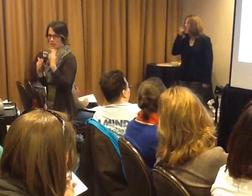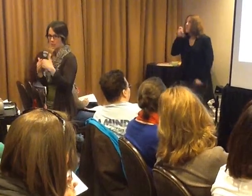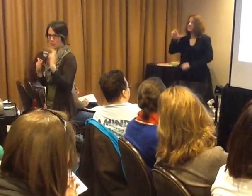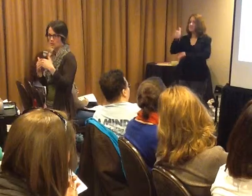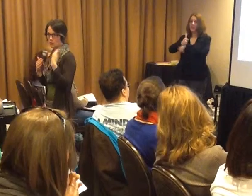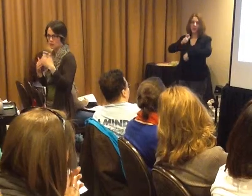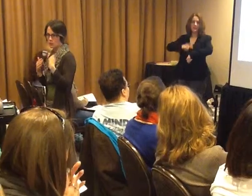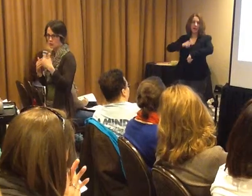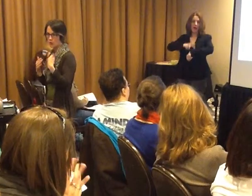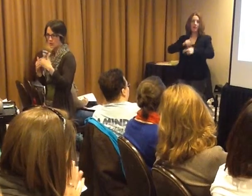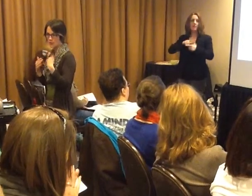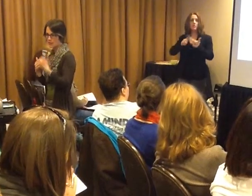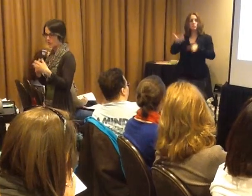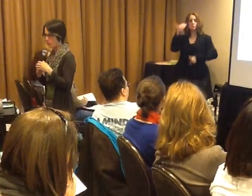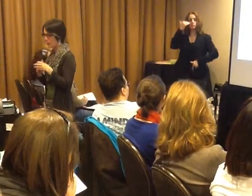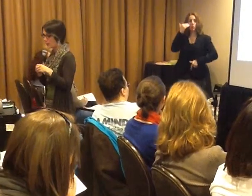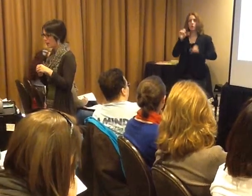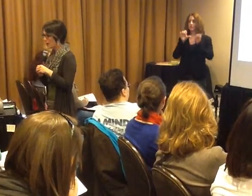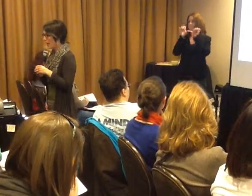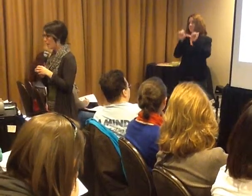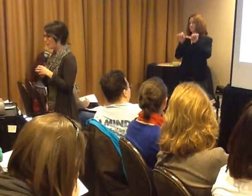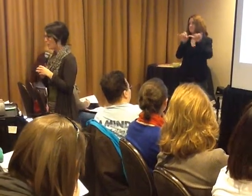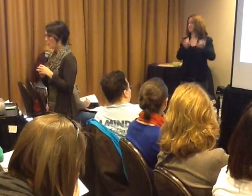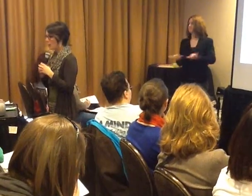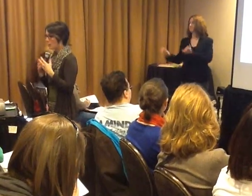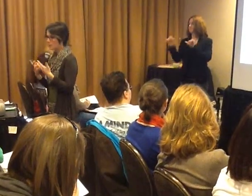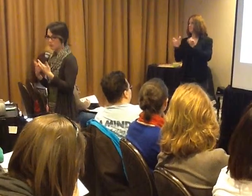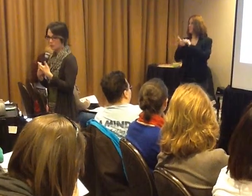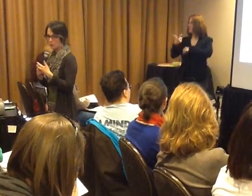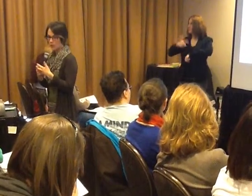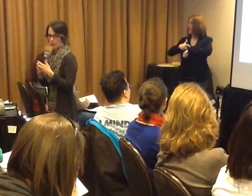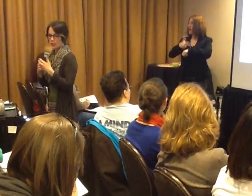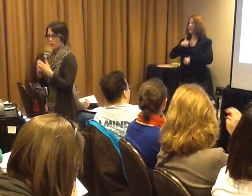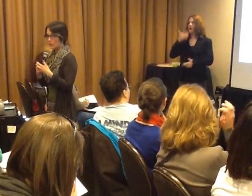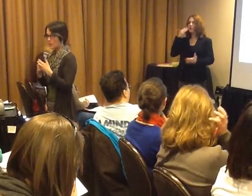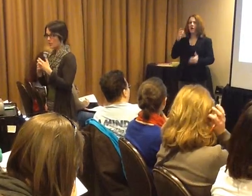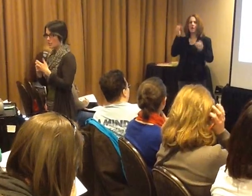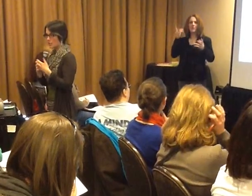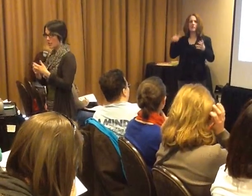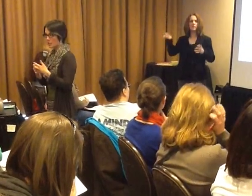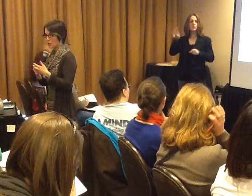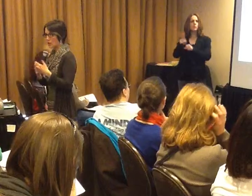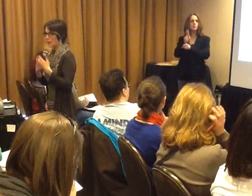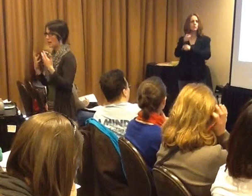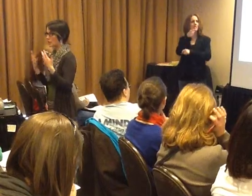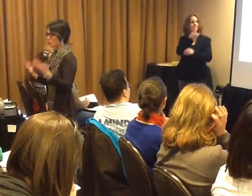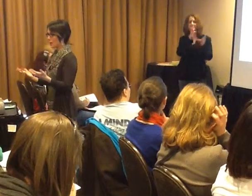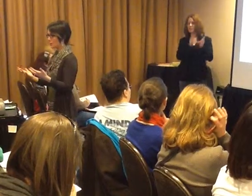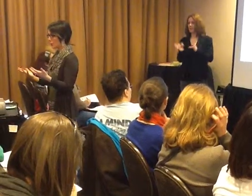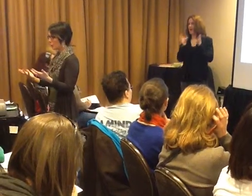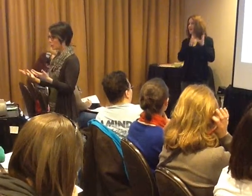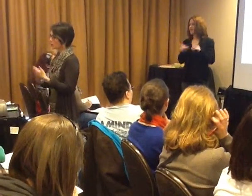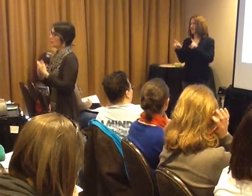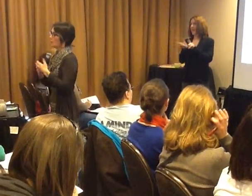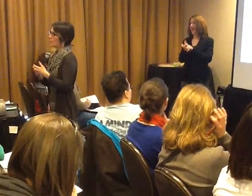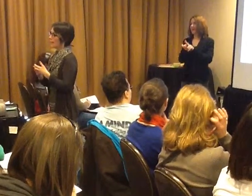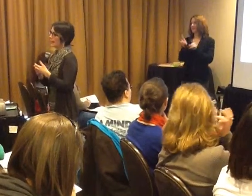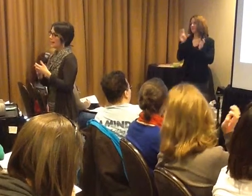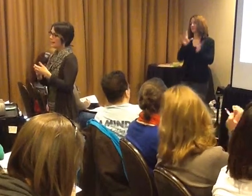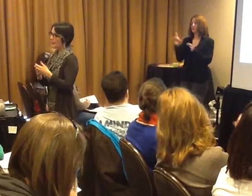the timer so that you knew you were consistent with it. I don't know how many of you use this strategy as